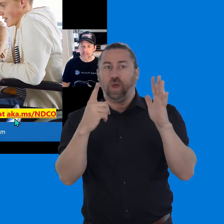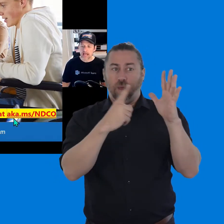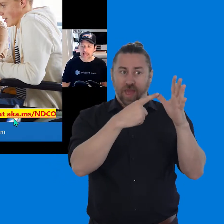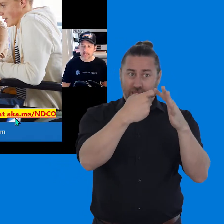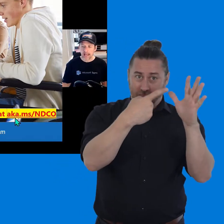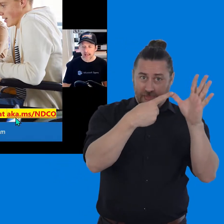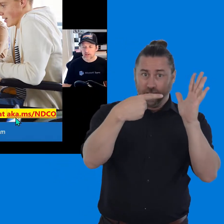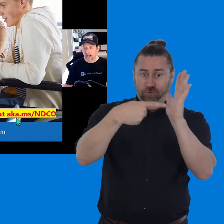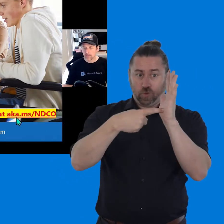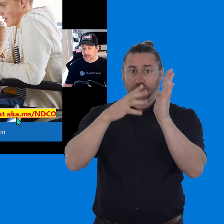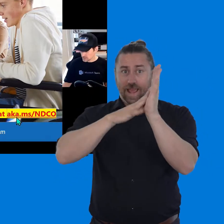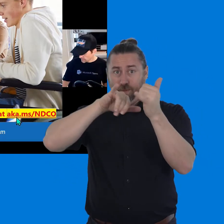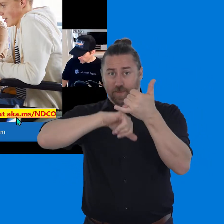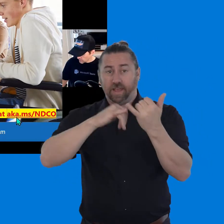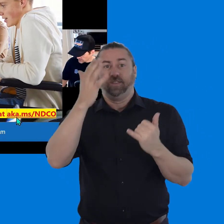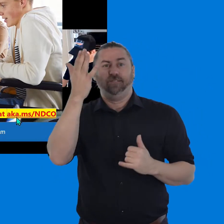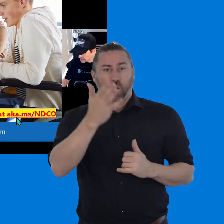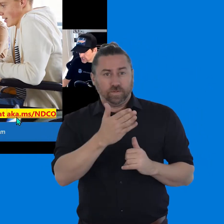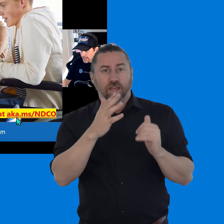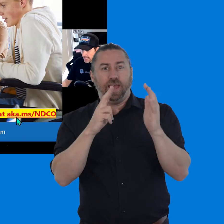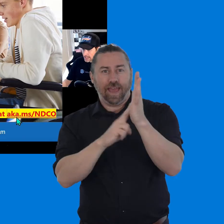aka.ms/NDCO. So that's